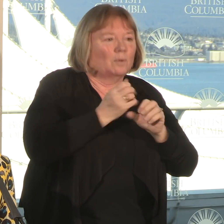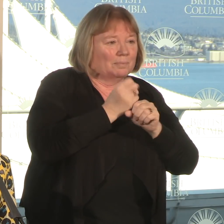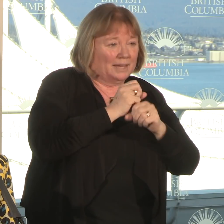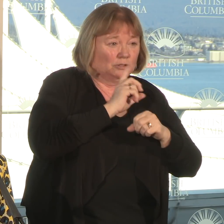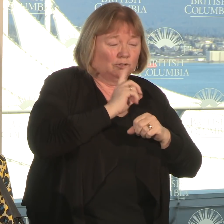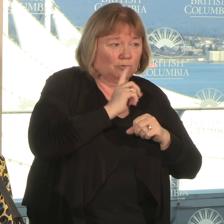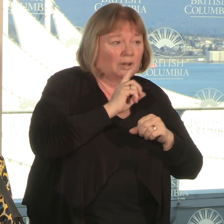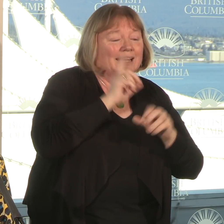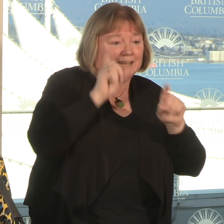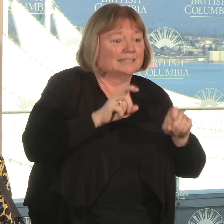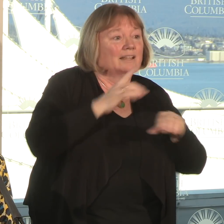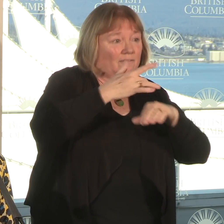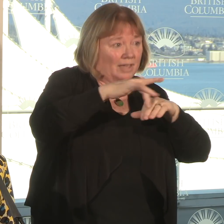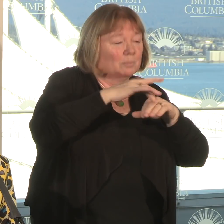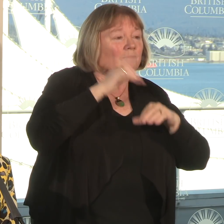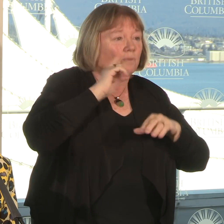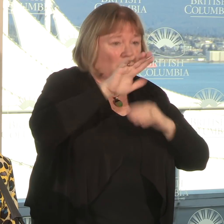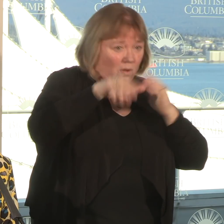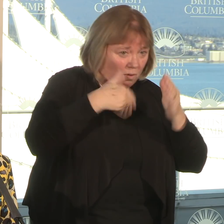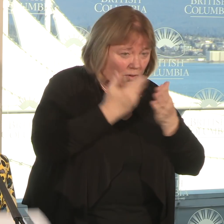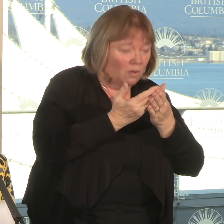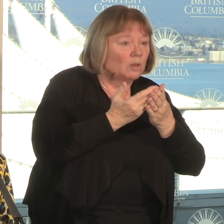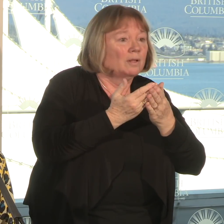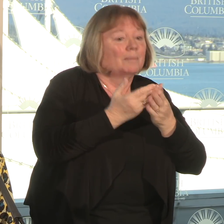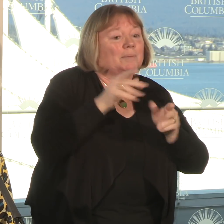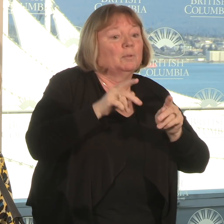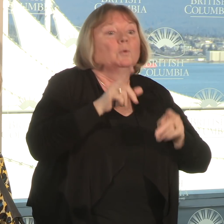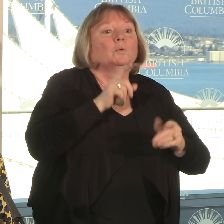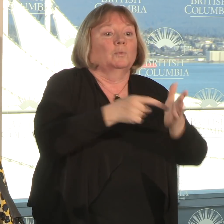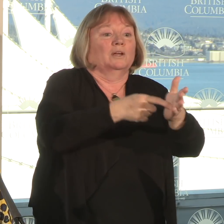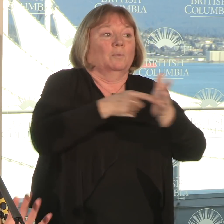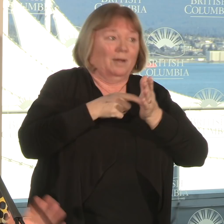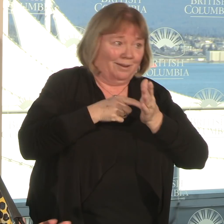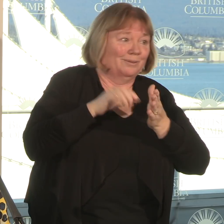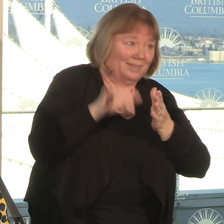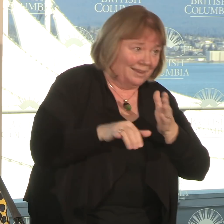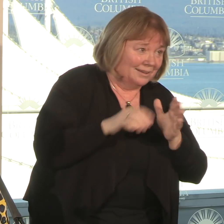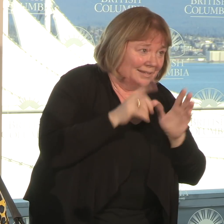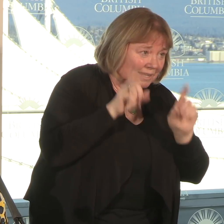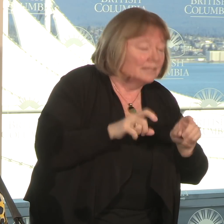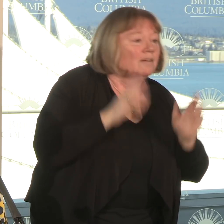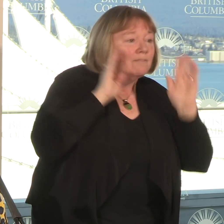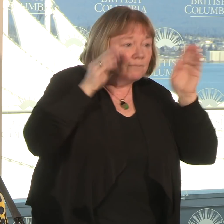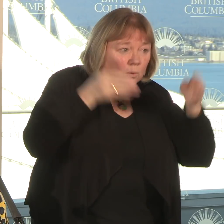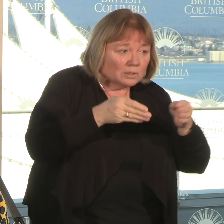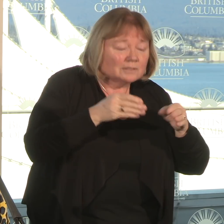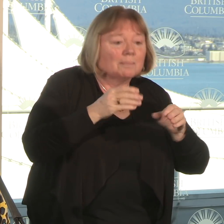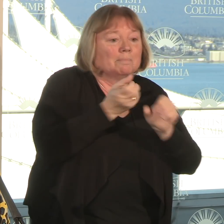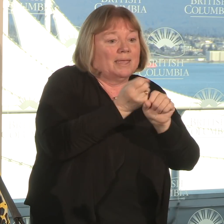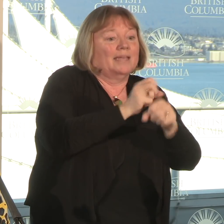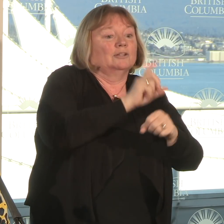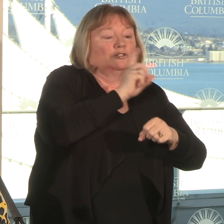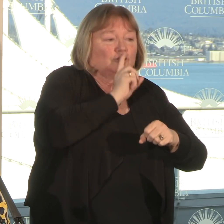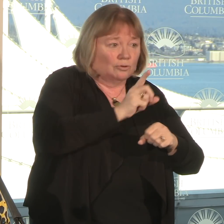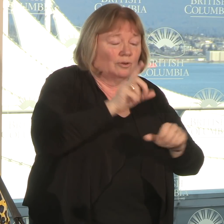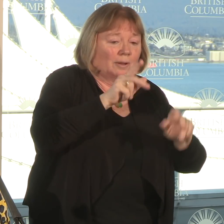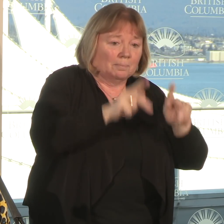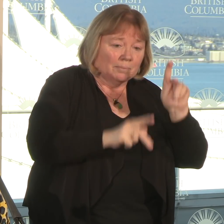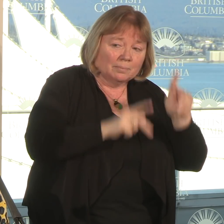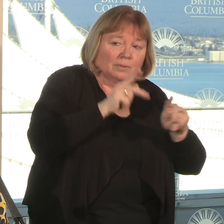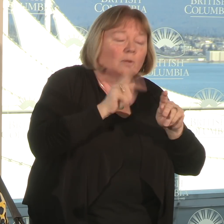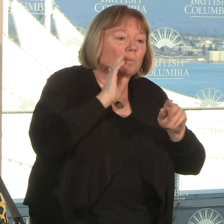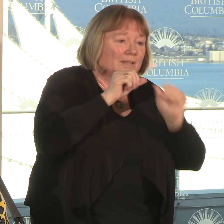that testing is available for all who do need it. And the focus will be on ensuring that we